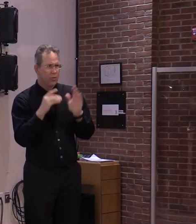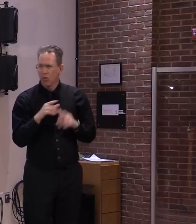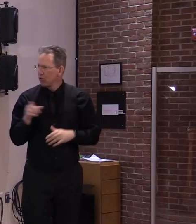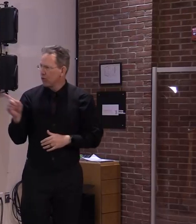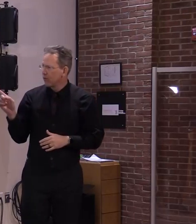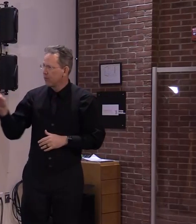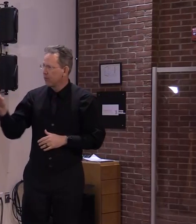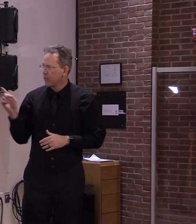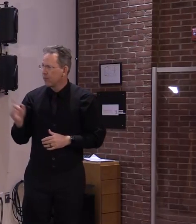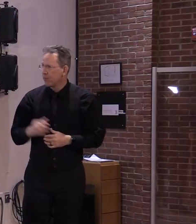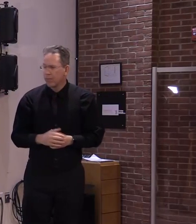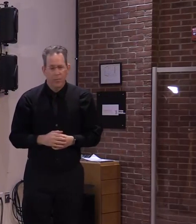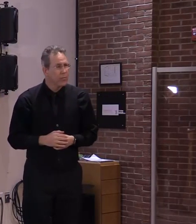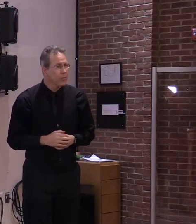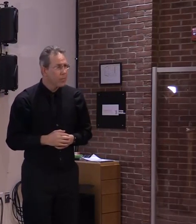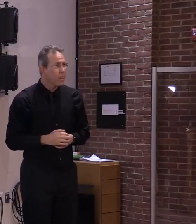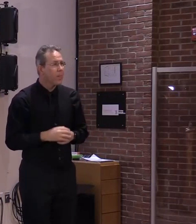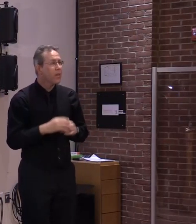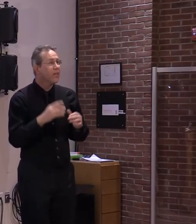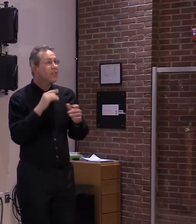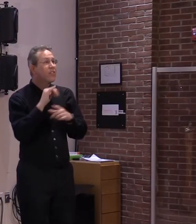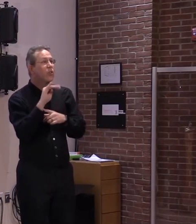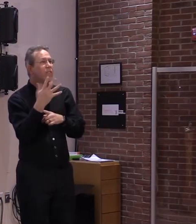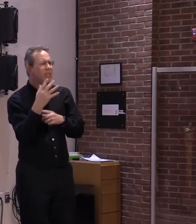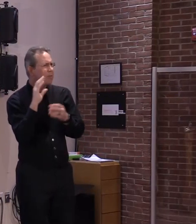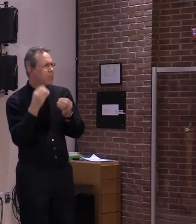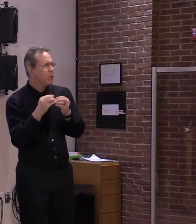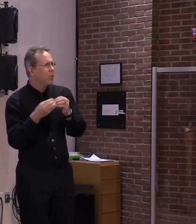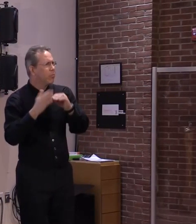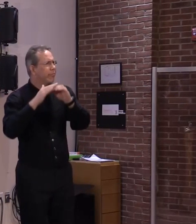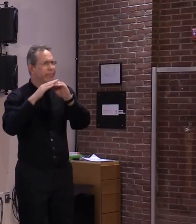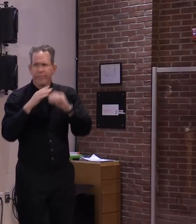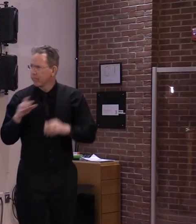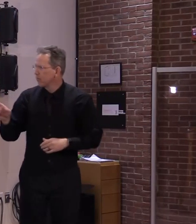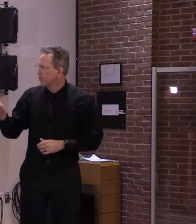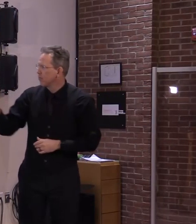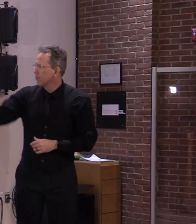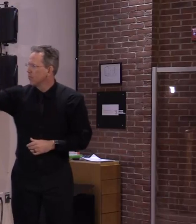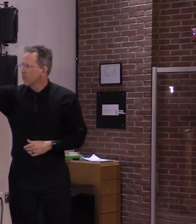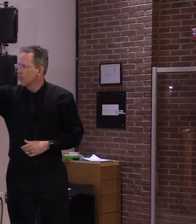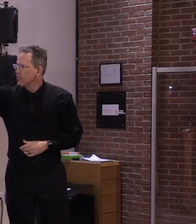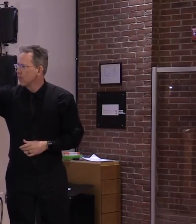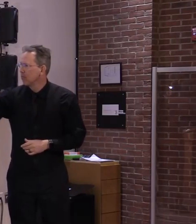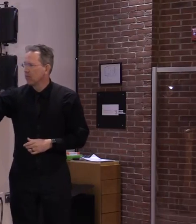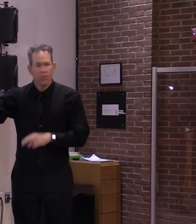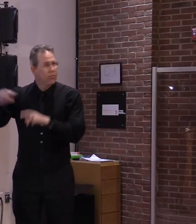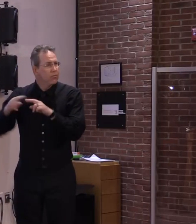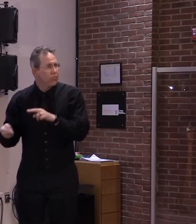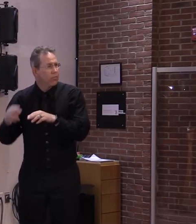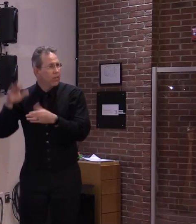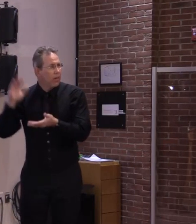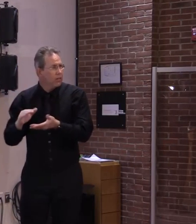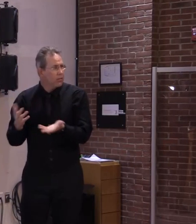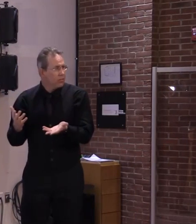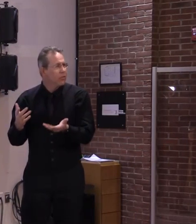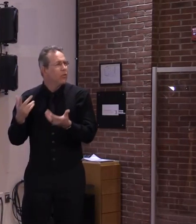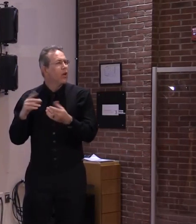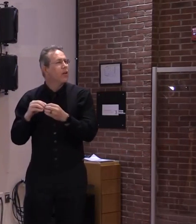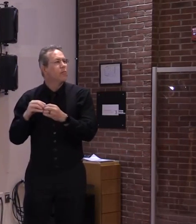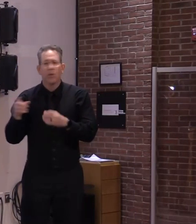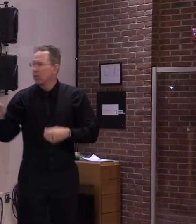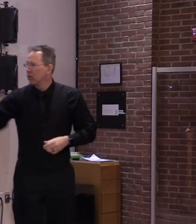different. On January 5th, about 21% of our cases that week were among the population that was 60 and older. But